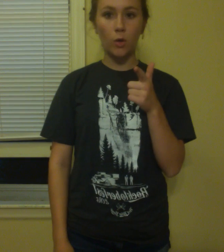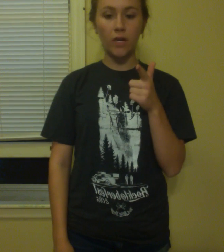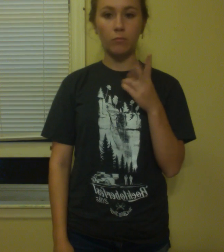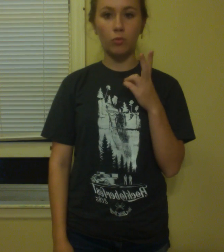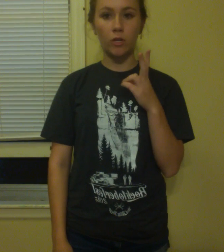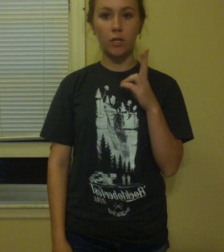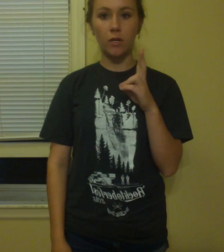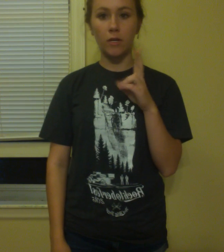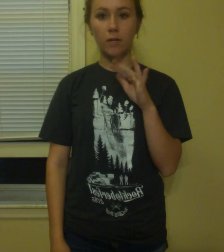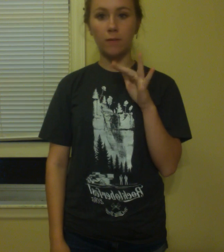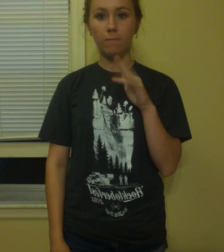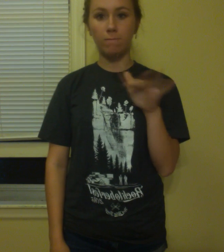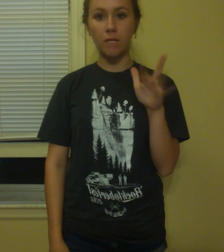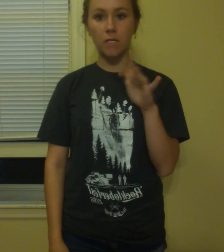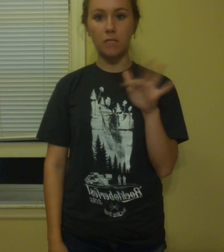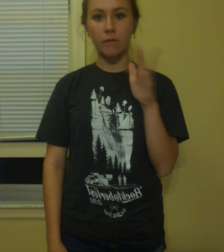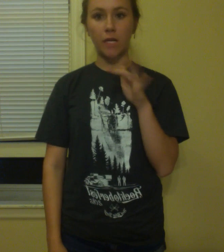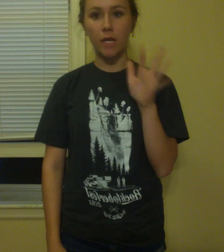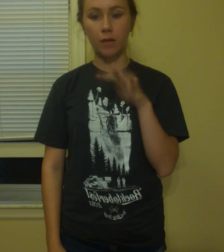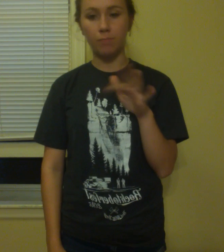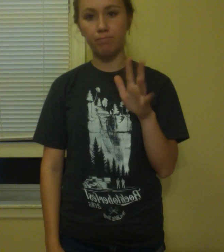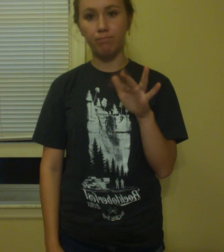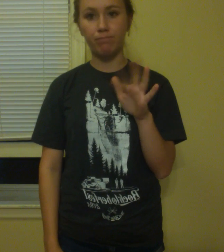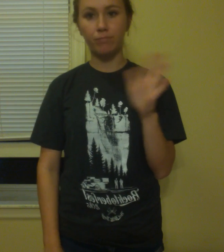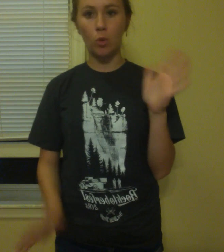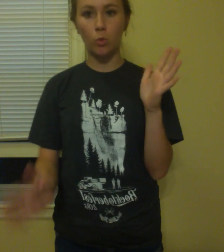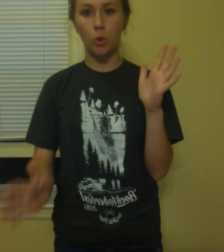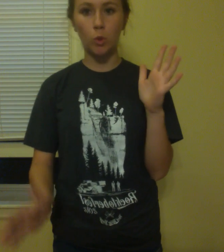Okay, working on fingerspellen. Woo.